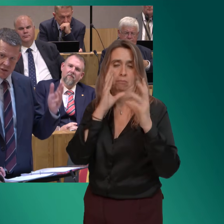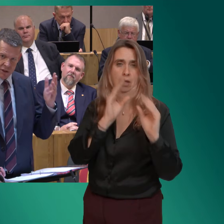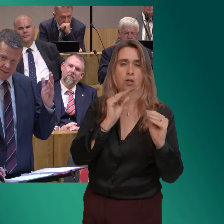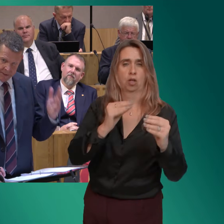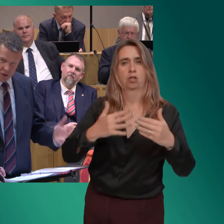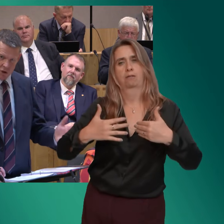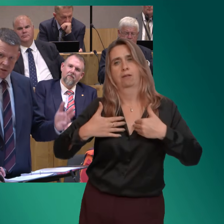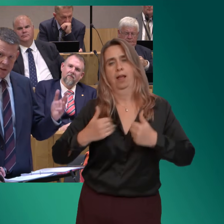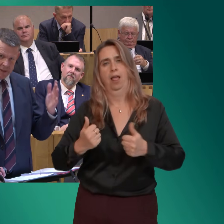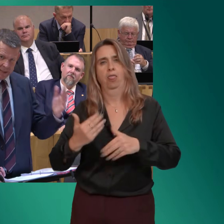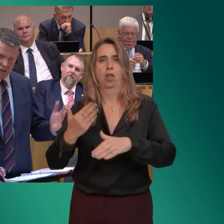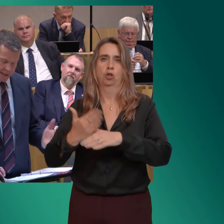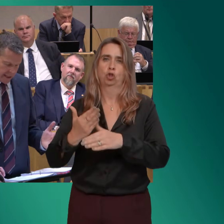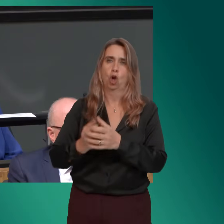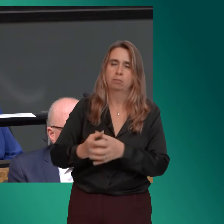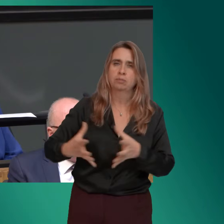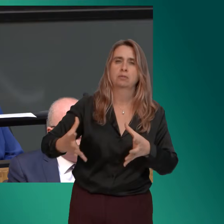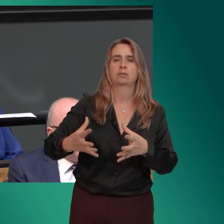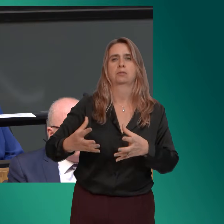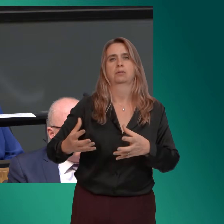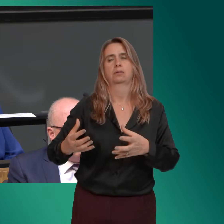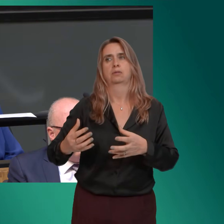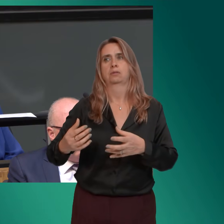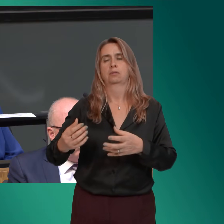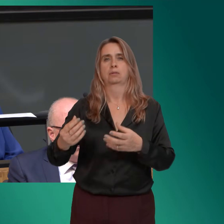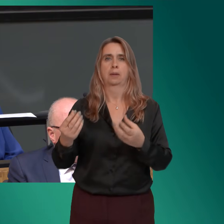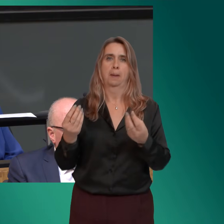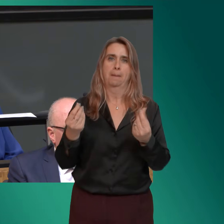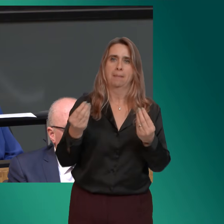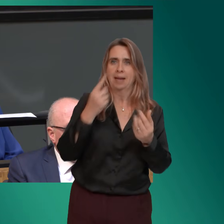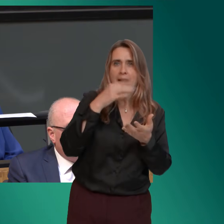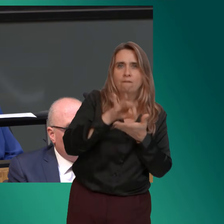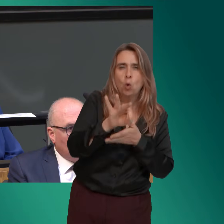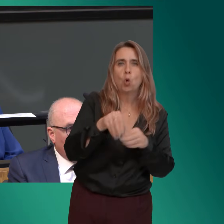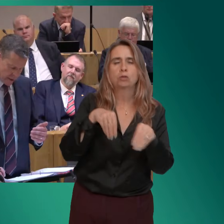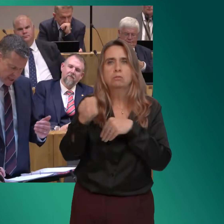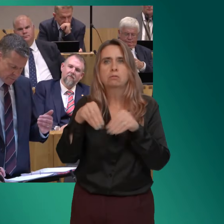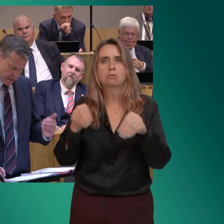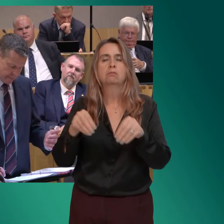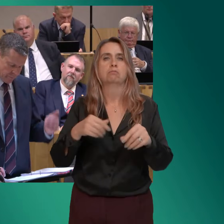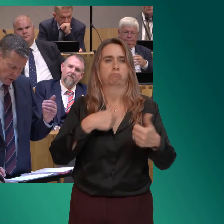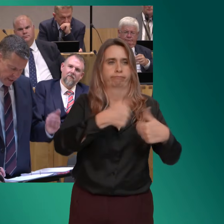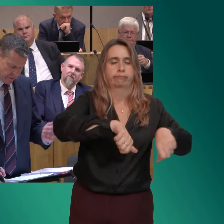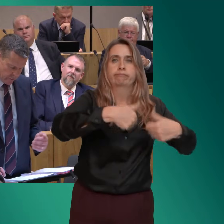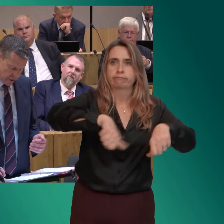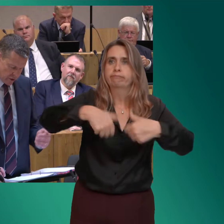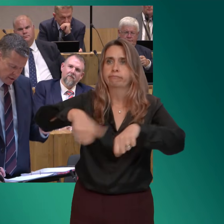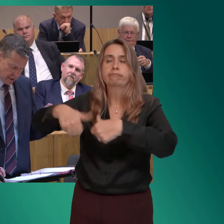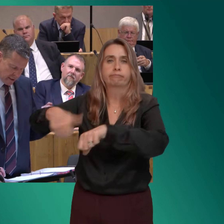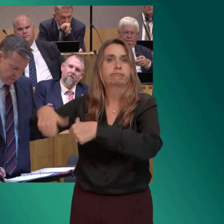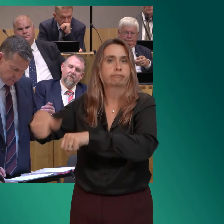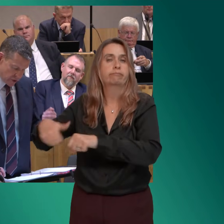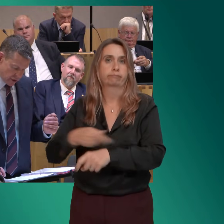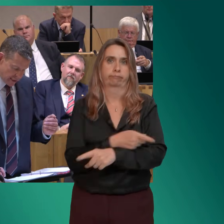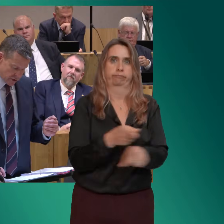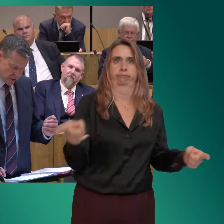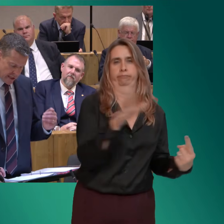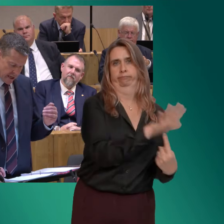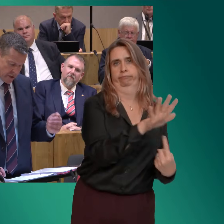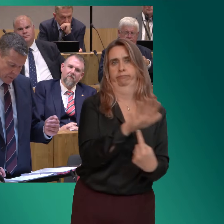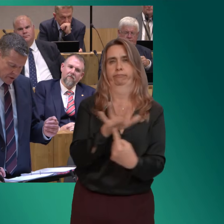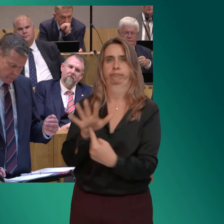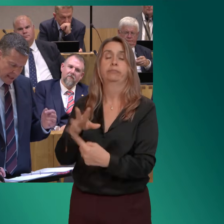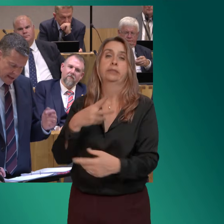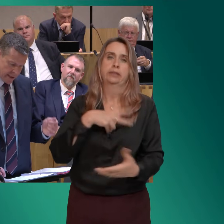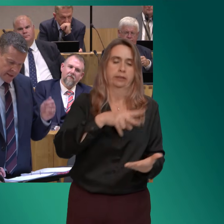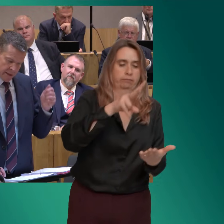job creation, cost of living and standing up for Wales, we are serious about delivering. And already the work has begun on that foundational literacy